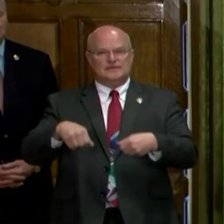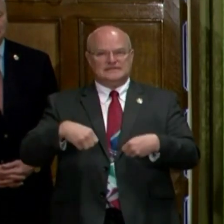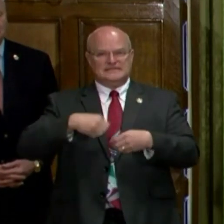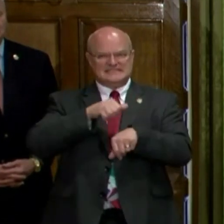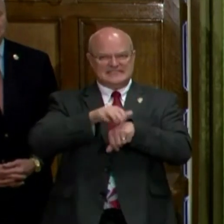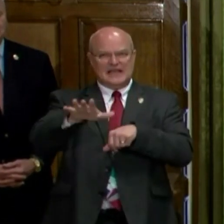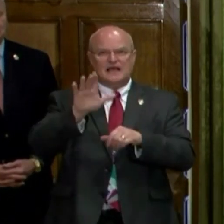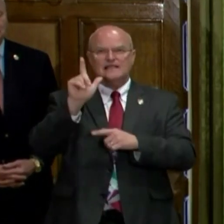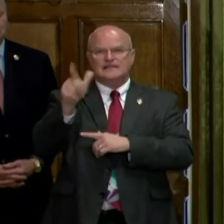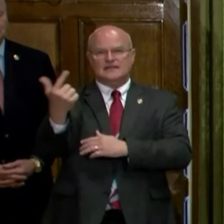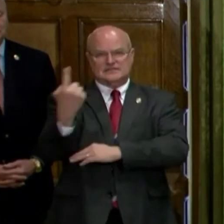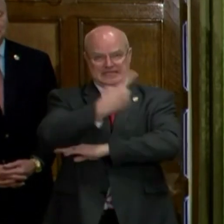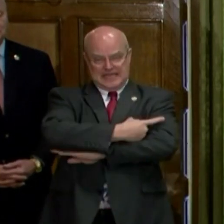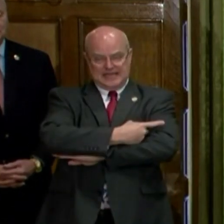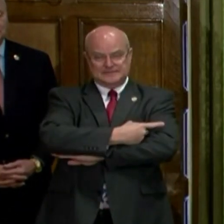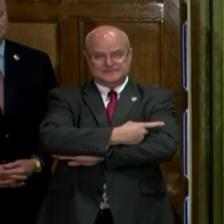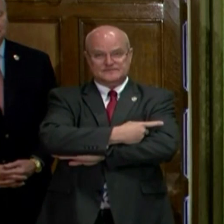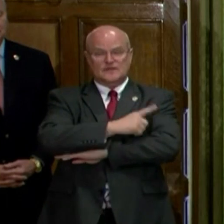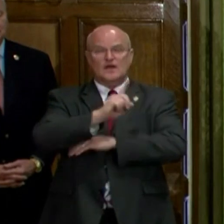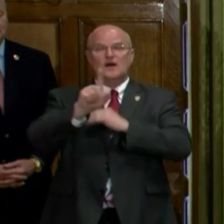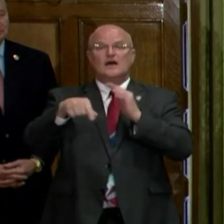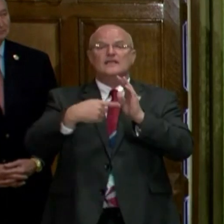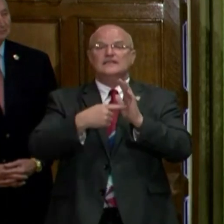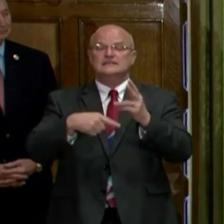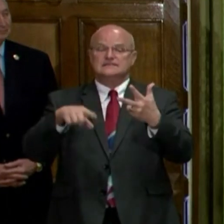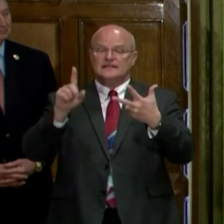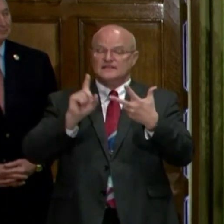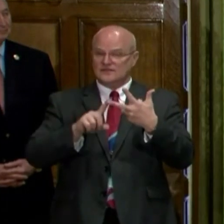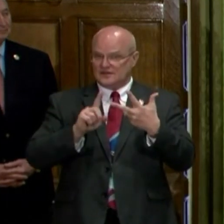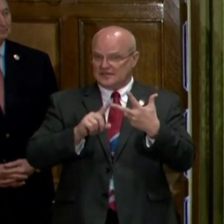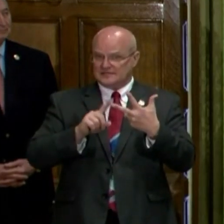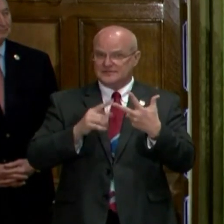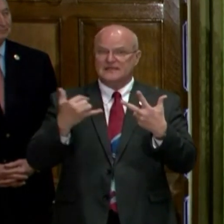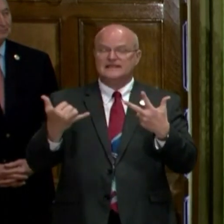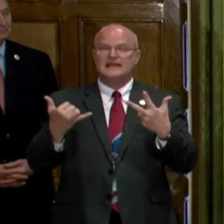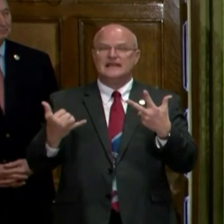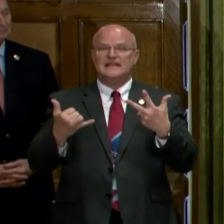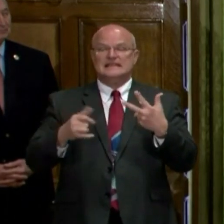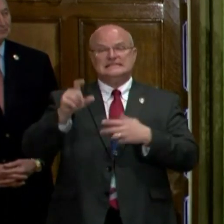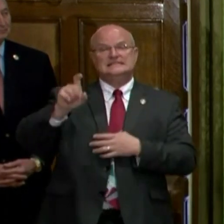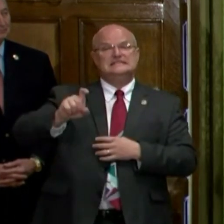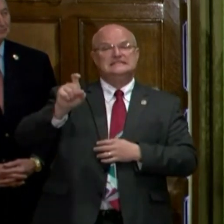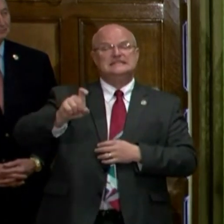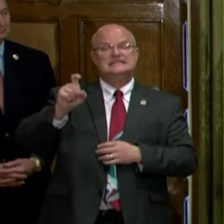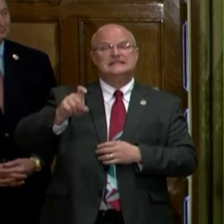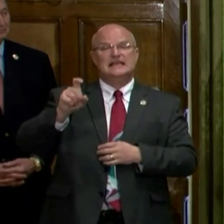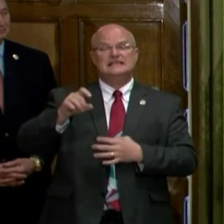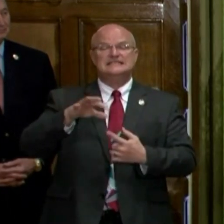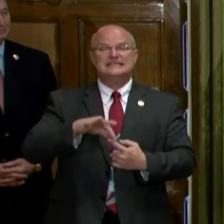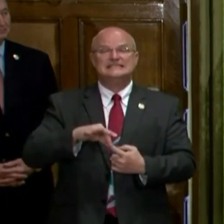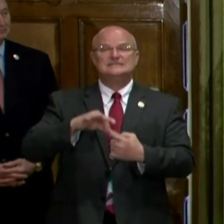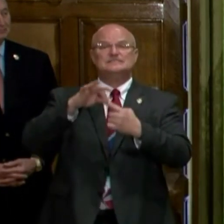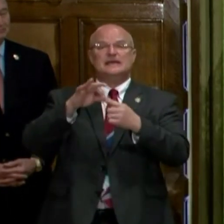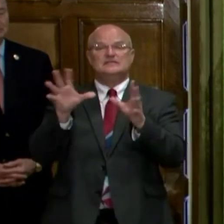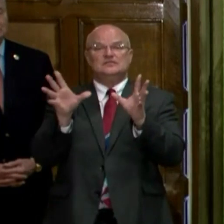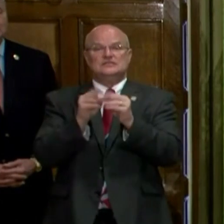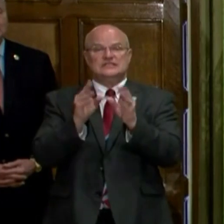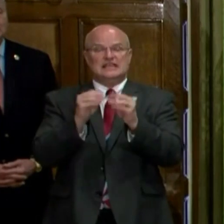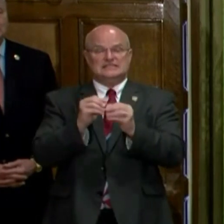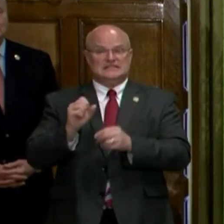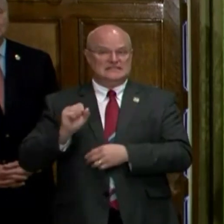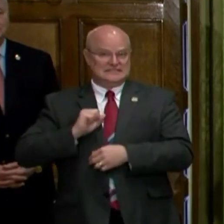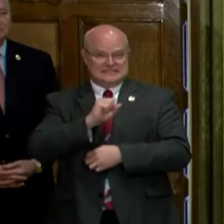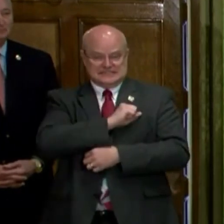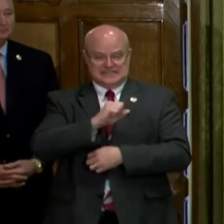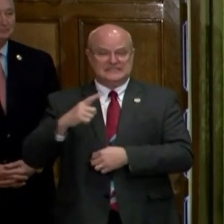today. And all of this leads to the third announcement that this necessitates a special session of the General